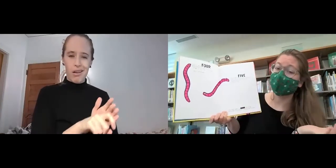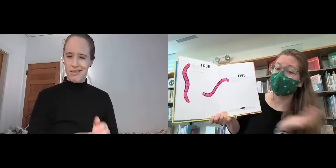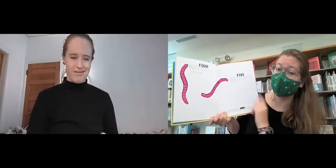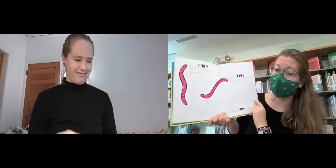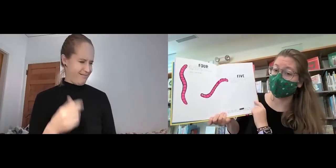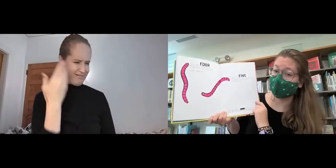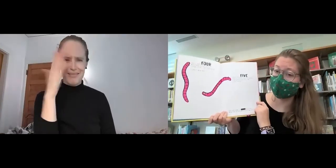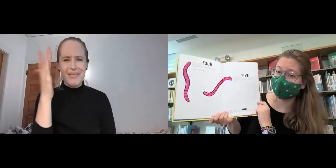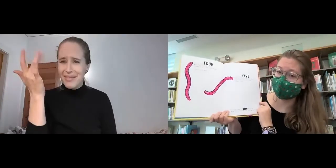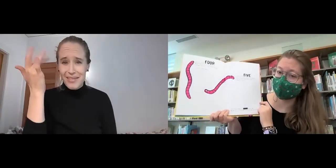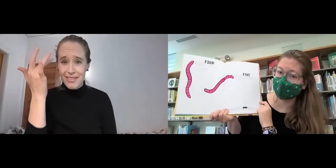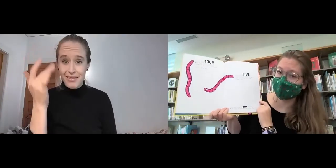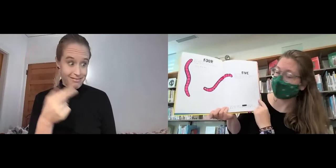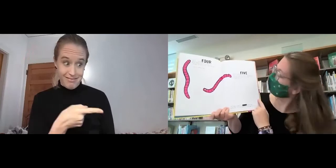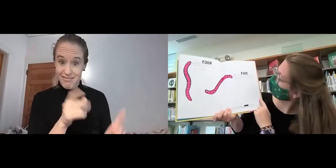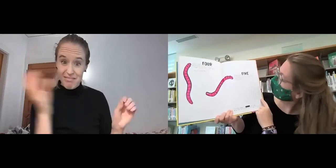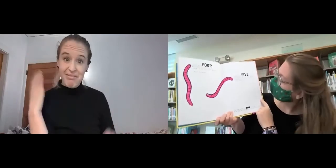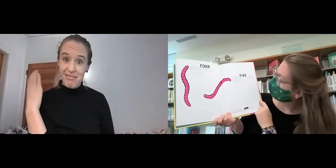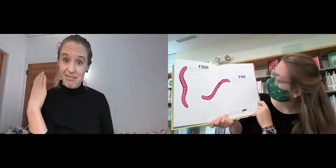I don't know why.